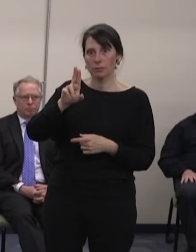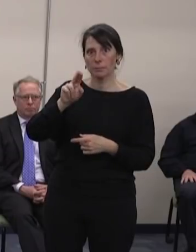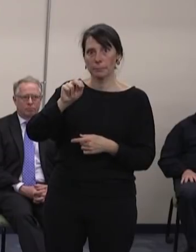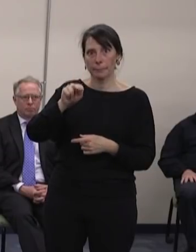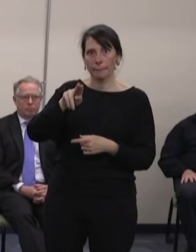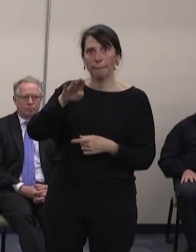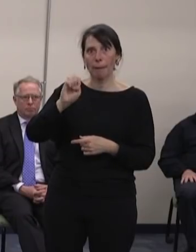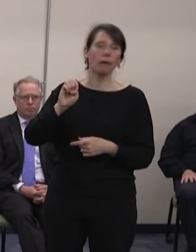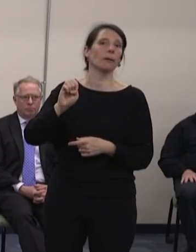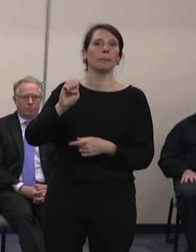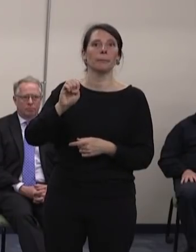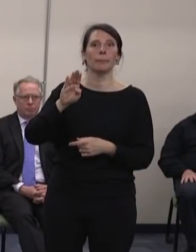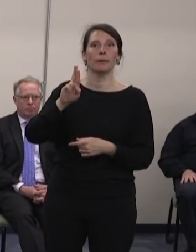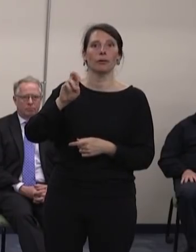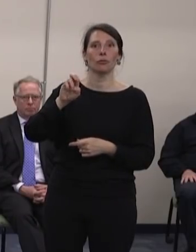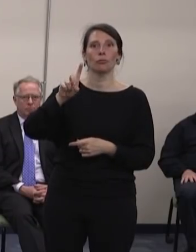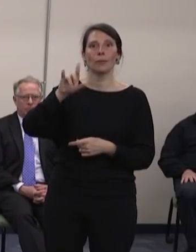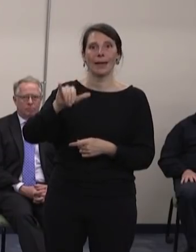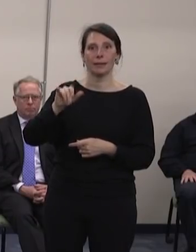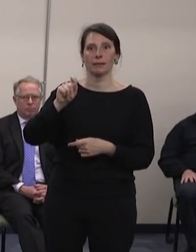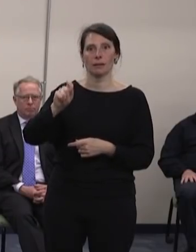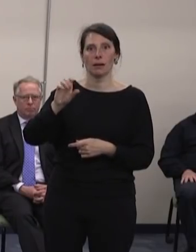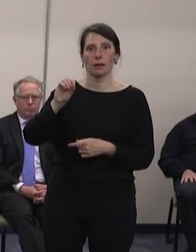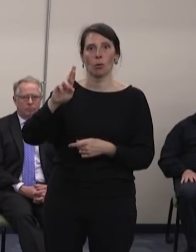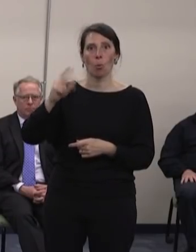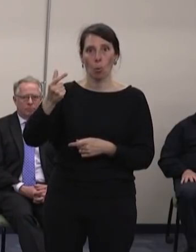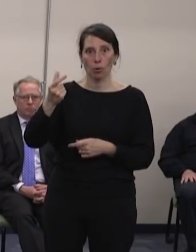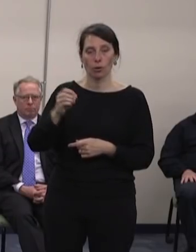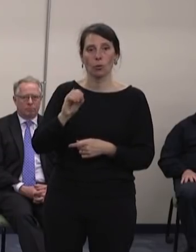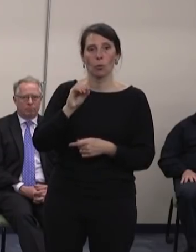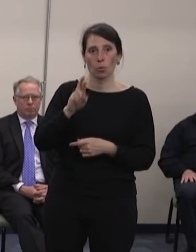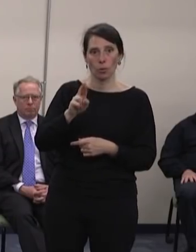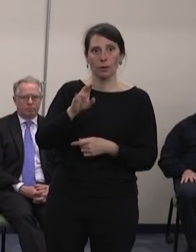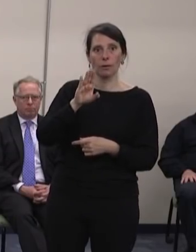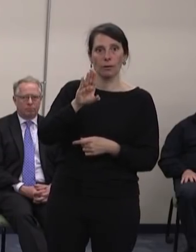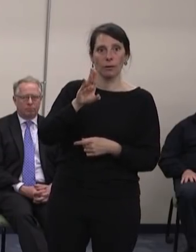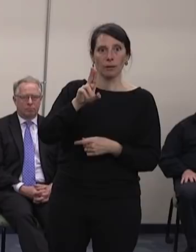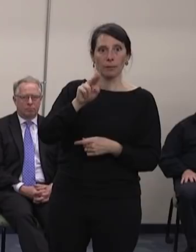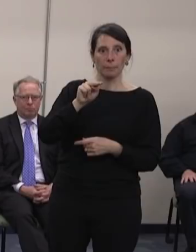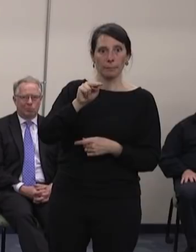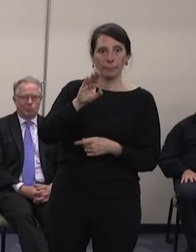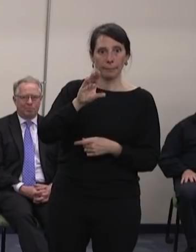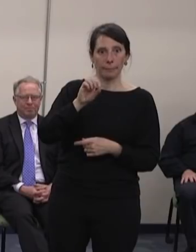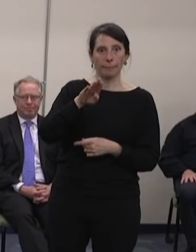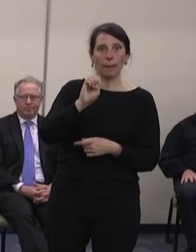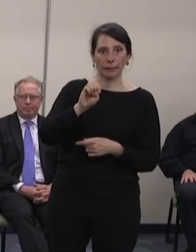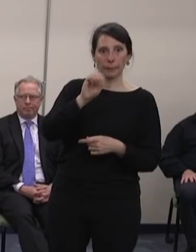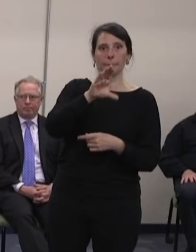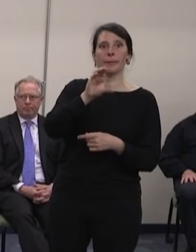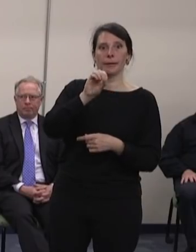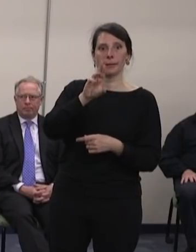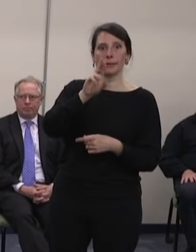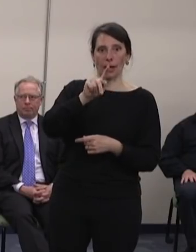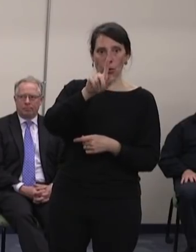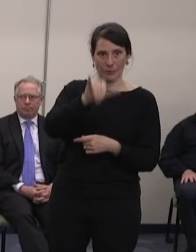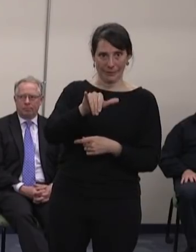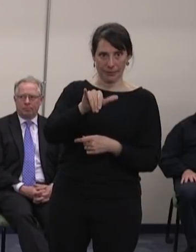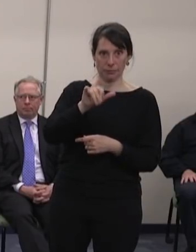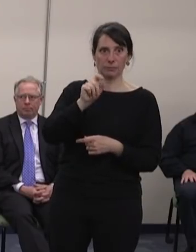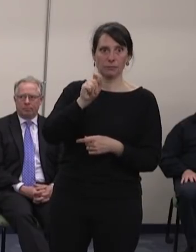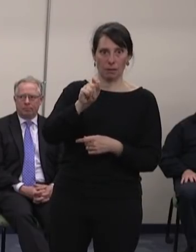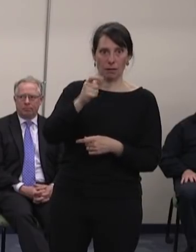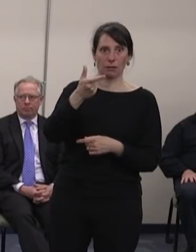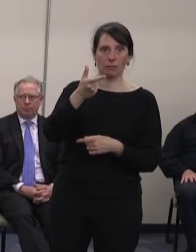buncombeready.org for up-to-date COVID-19 information. This is the most accurate and reliable source